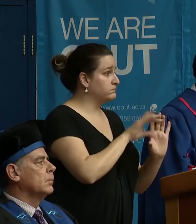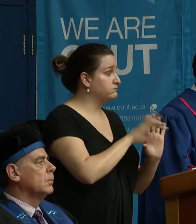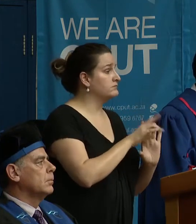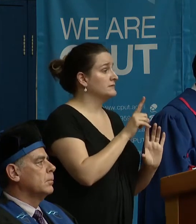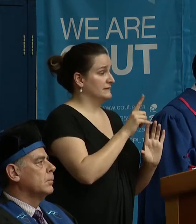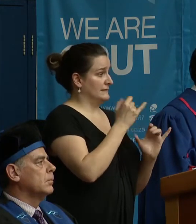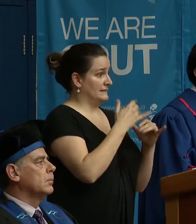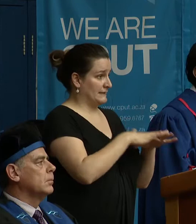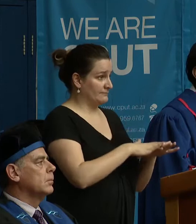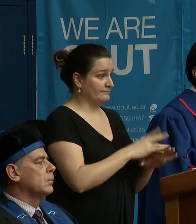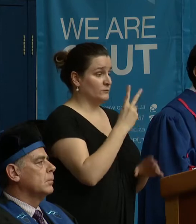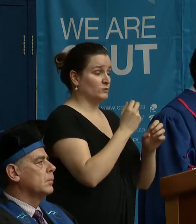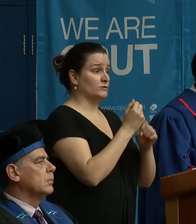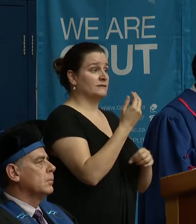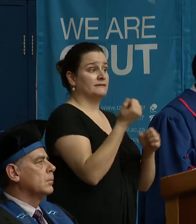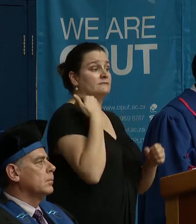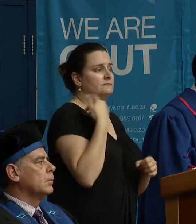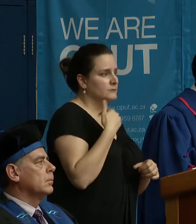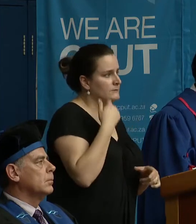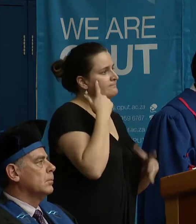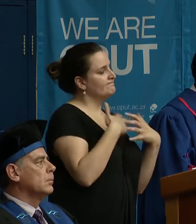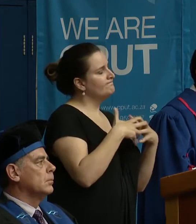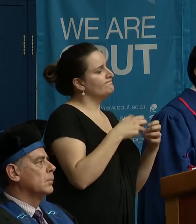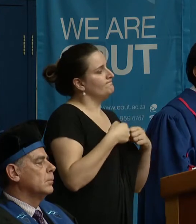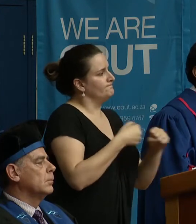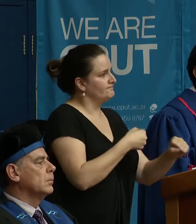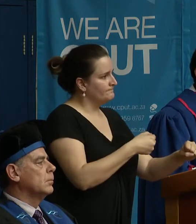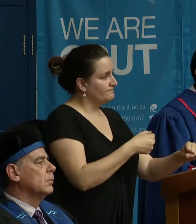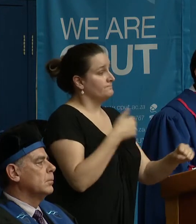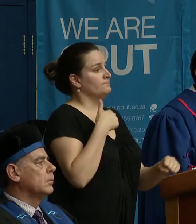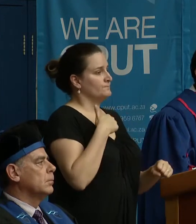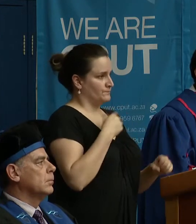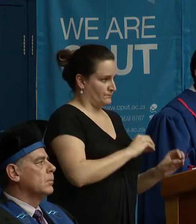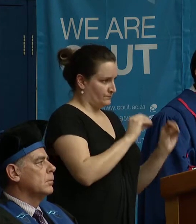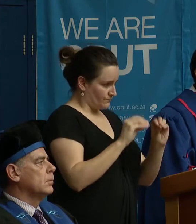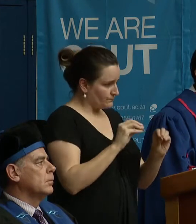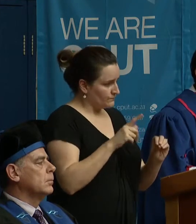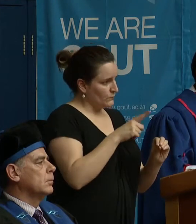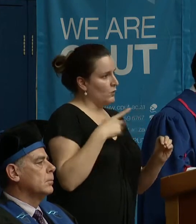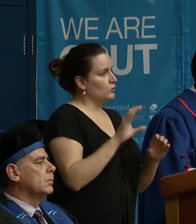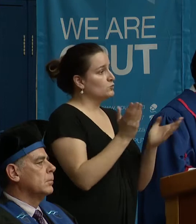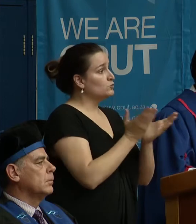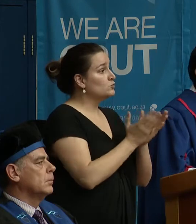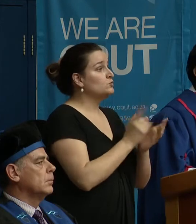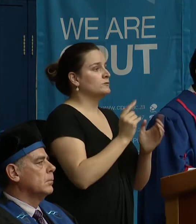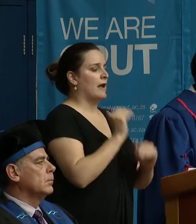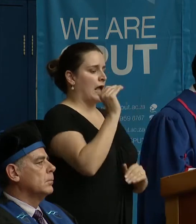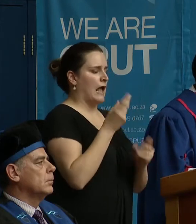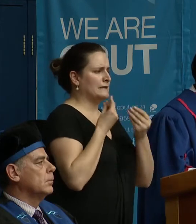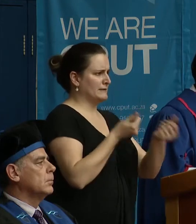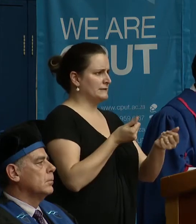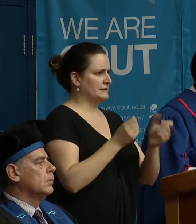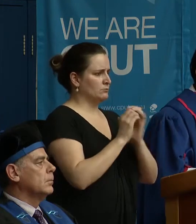the strategy, people said that it would never happen. When we mooted the idea of a schools wide area network, a high-speed broadband